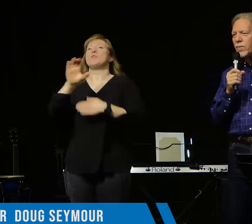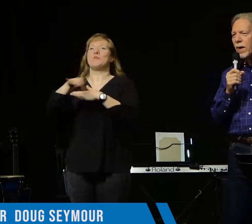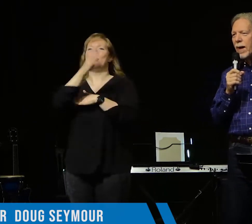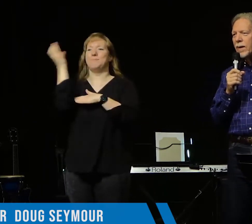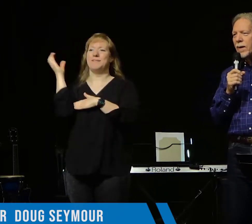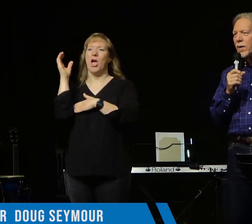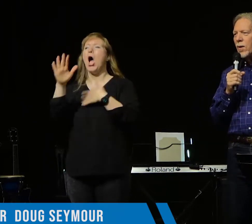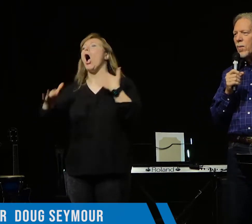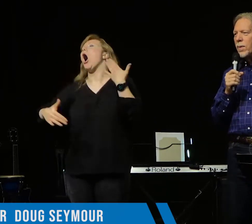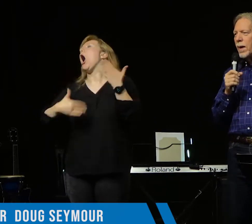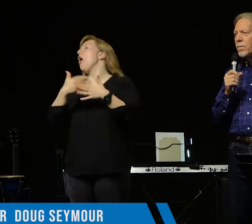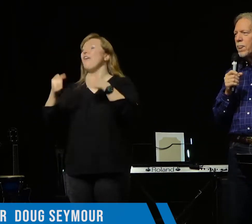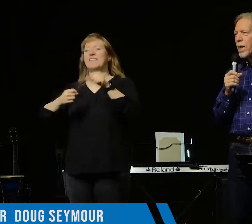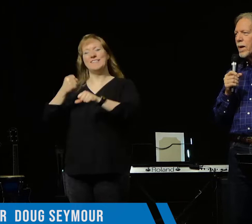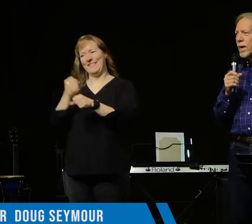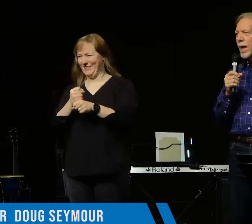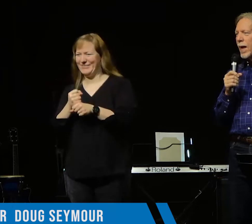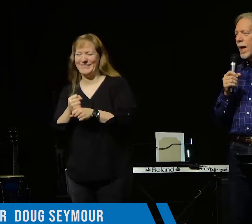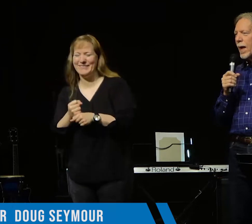that's fine, but